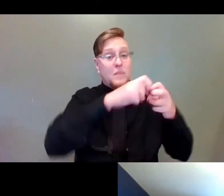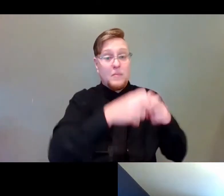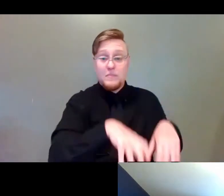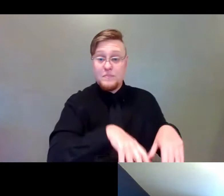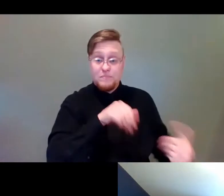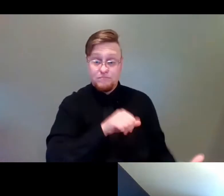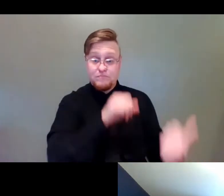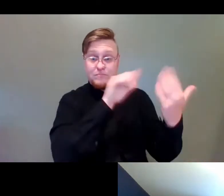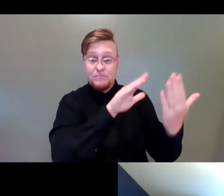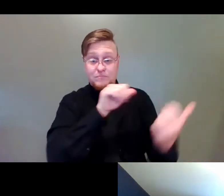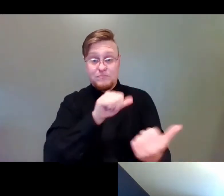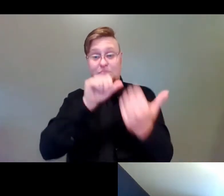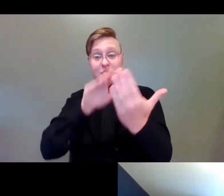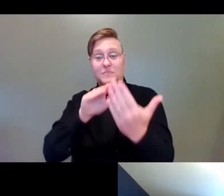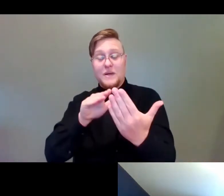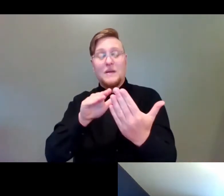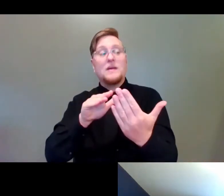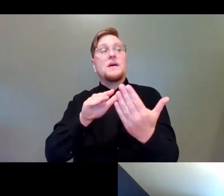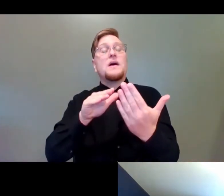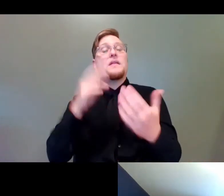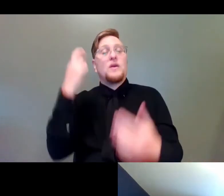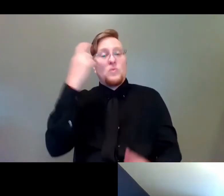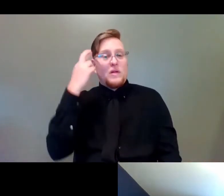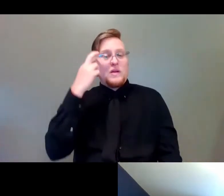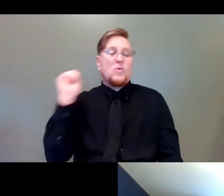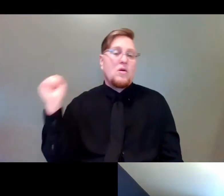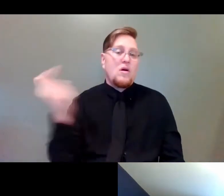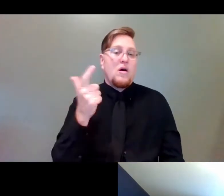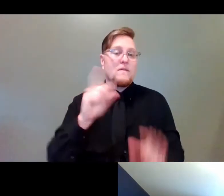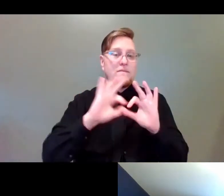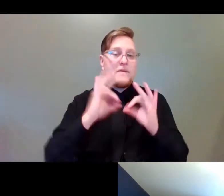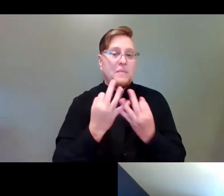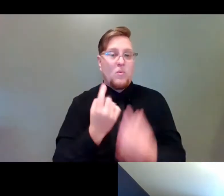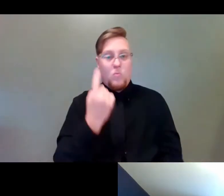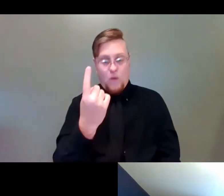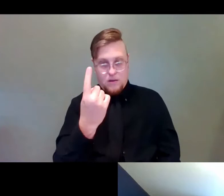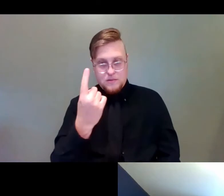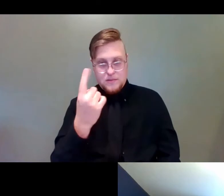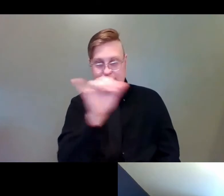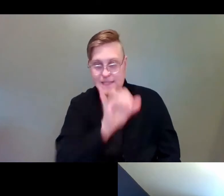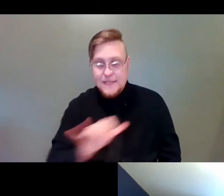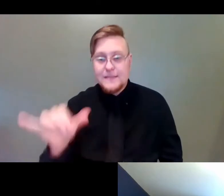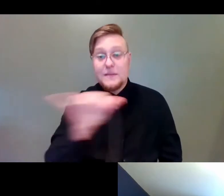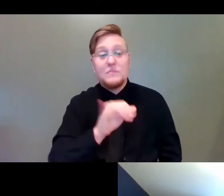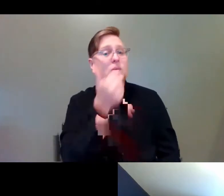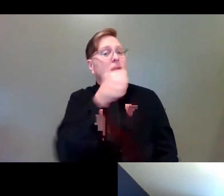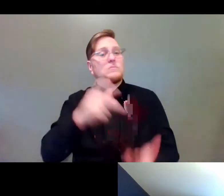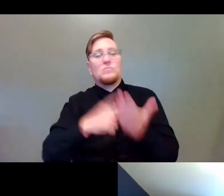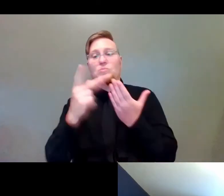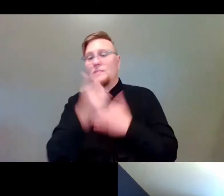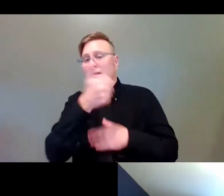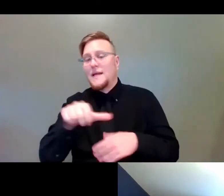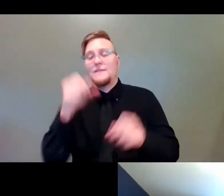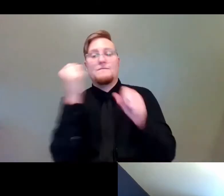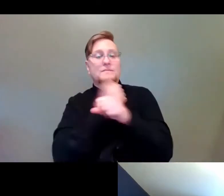are all one family. And so if you're going to do any fight or any program, you really have to include all